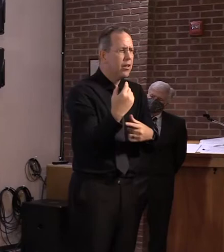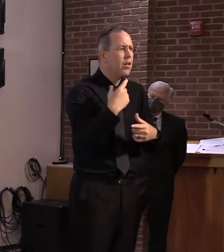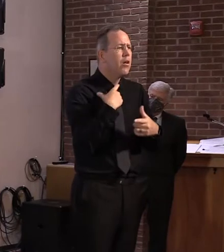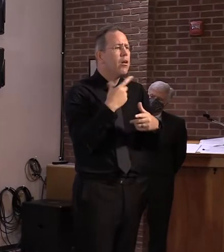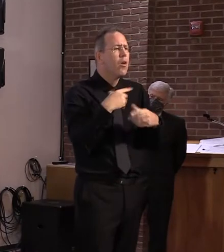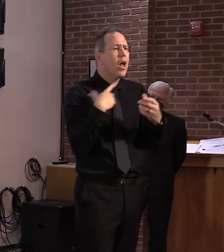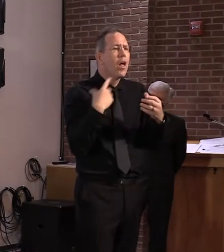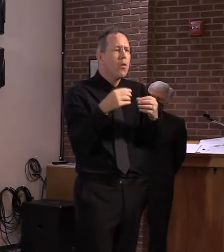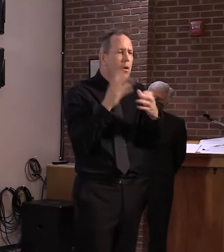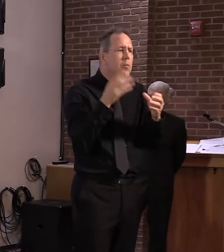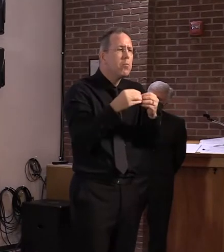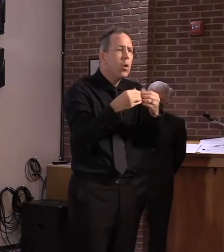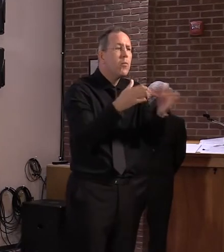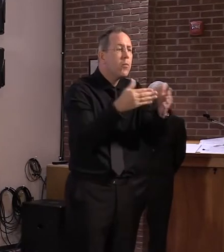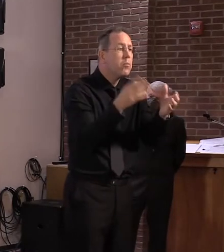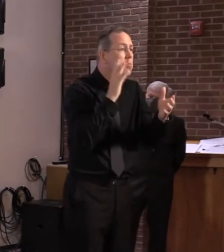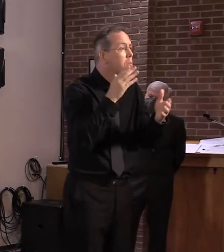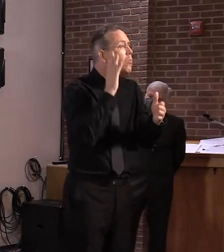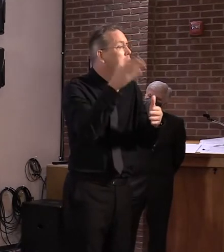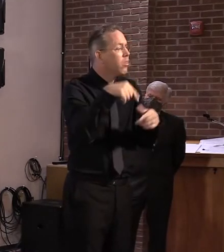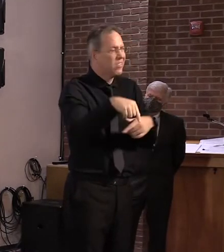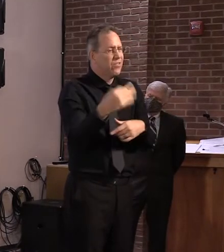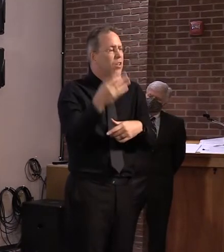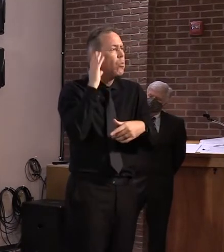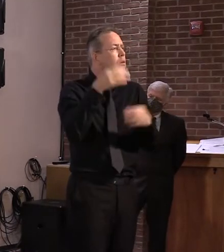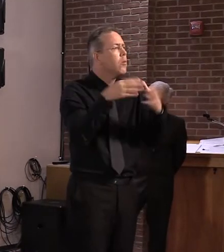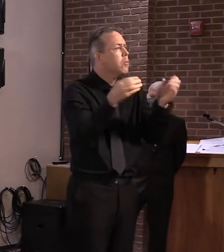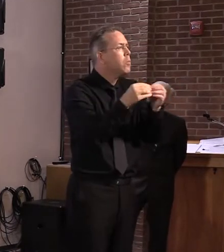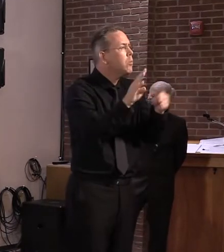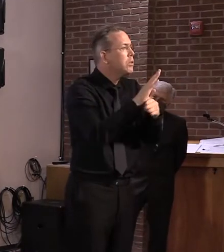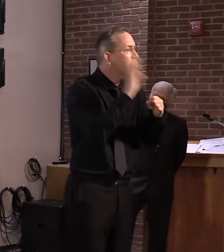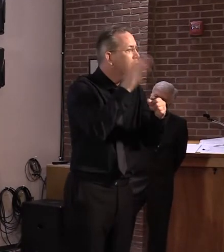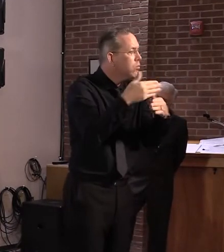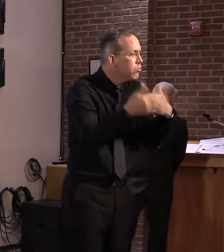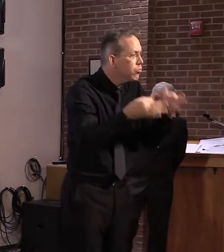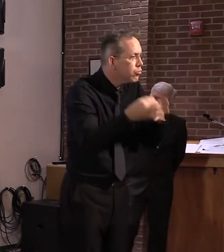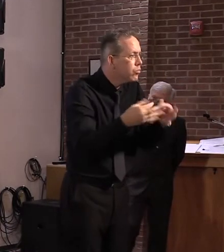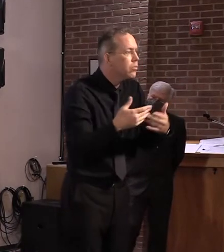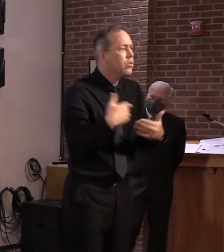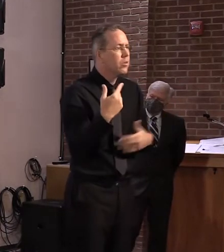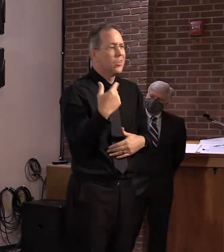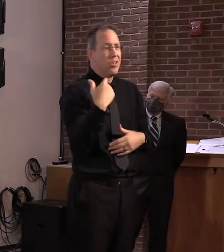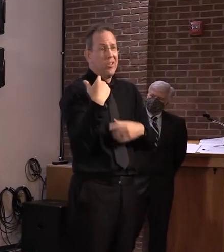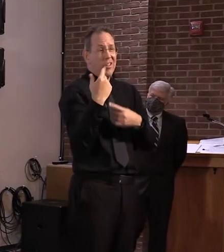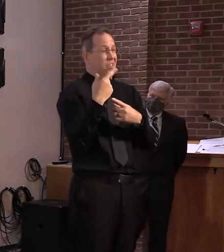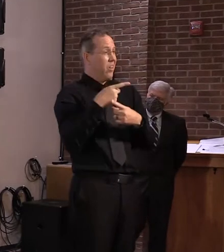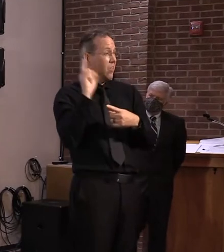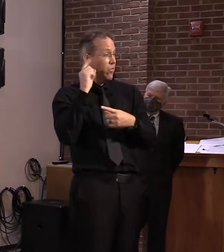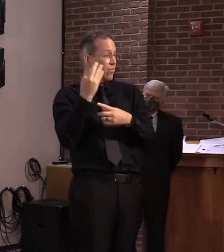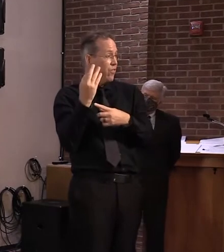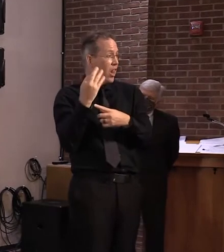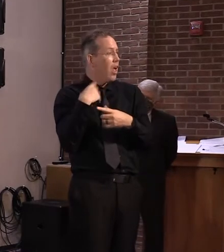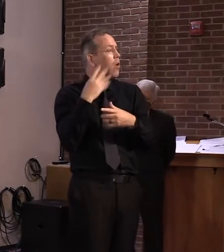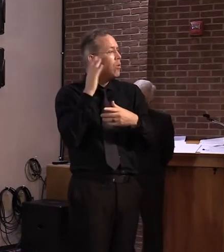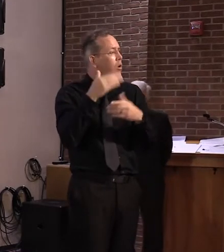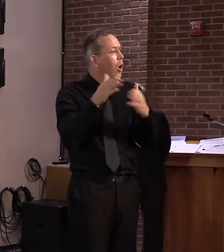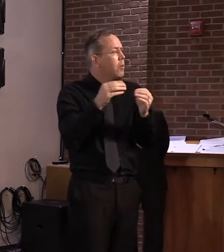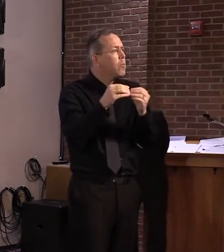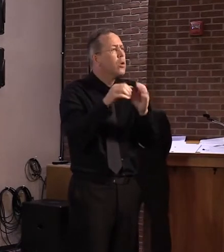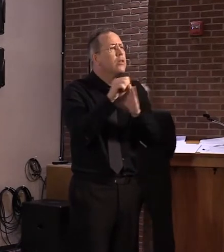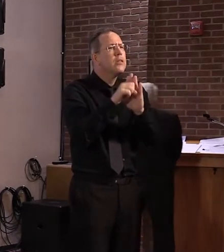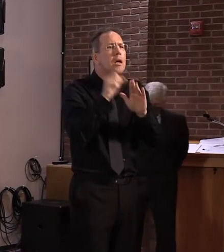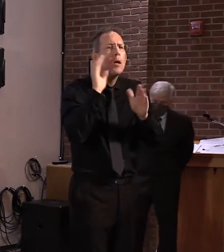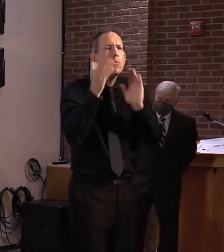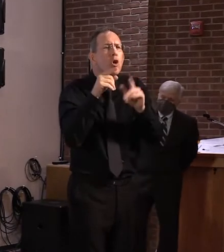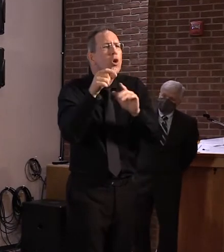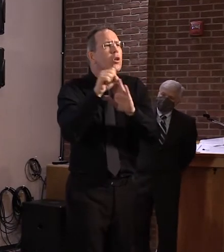in the expanded states that we discussed on Friday. So it's perfectly okay for them to come